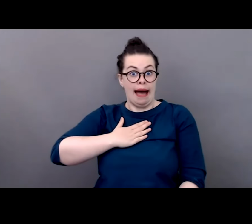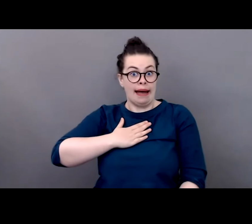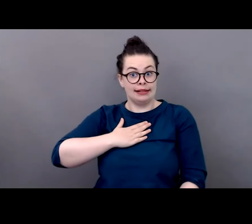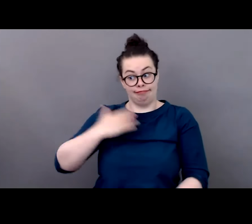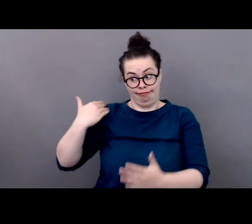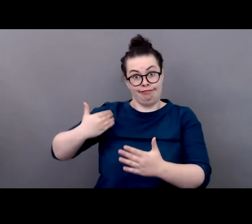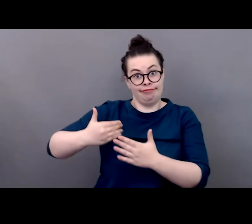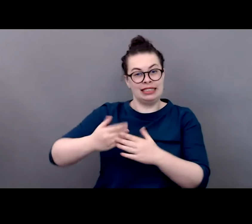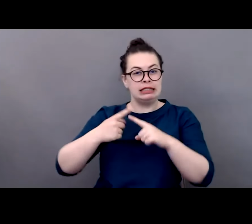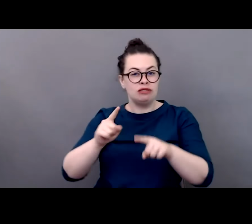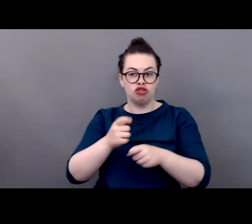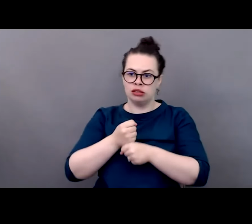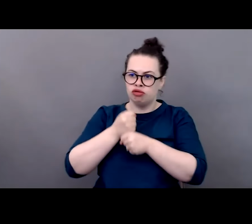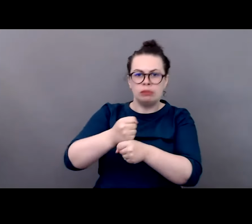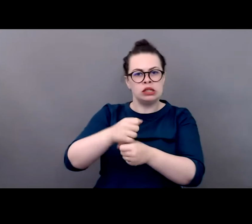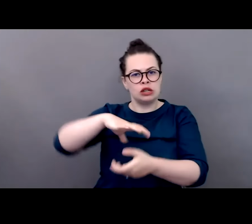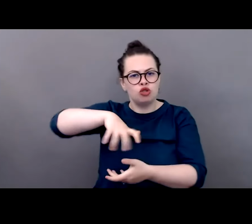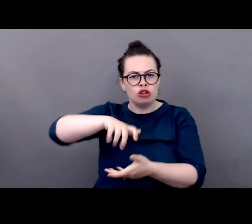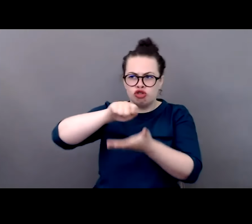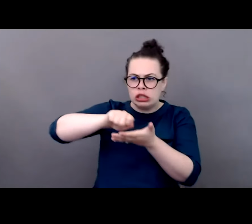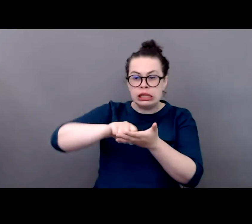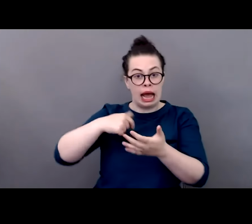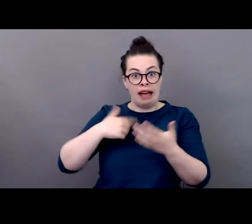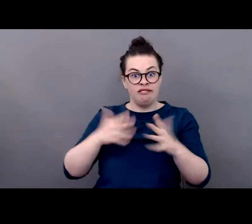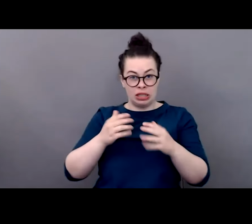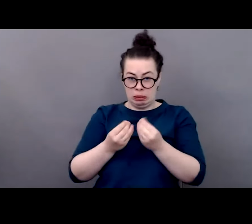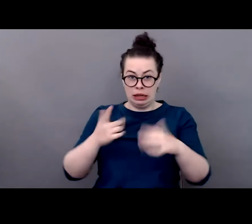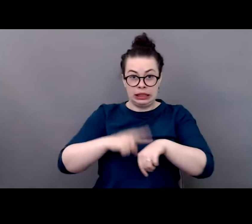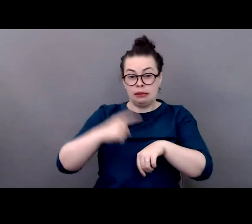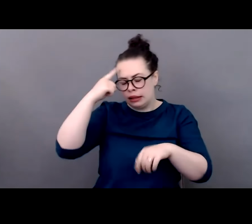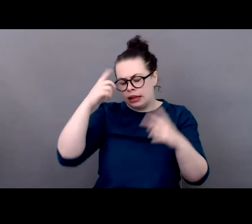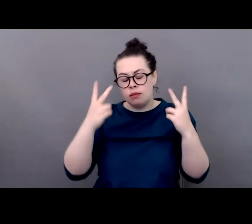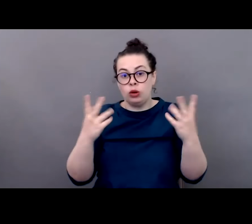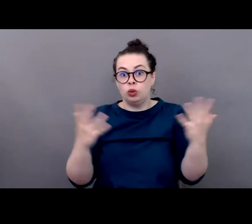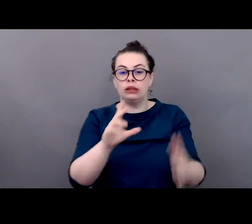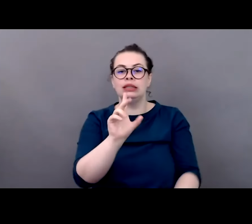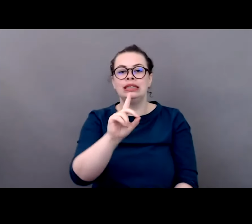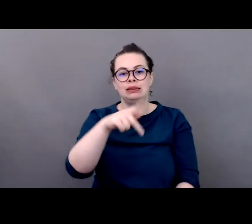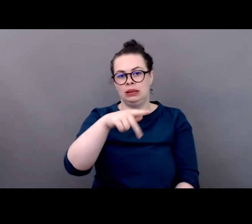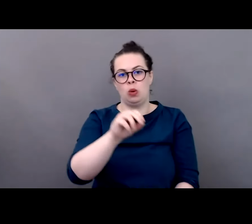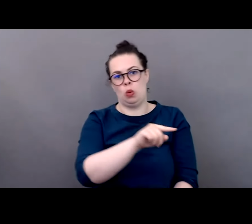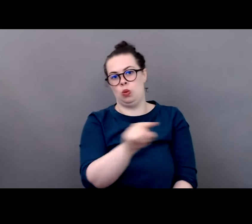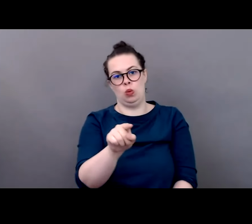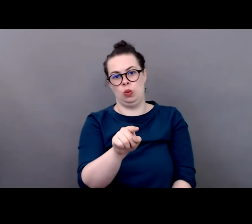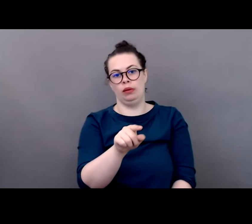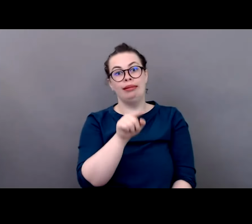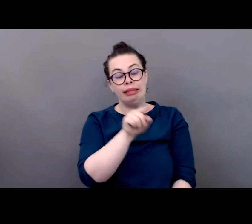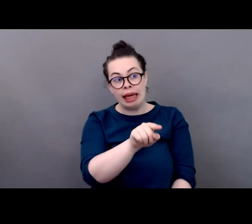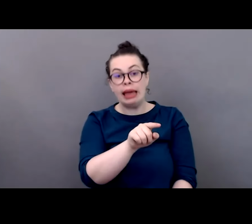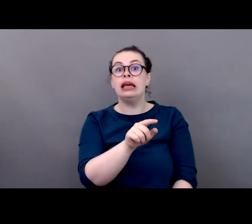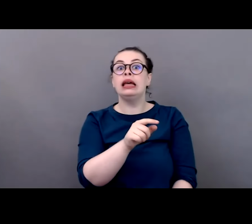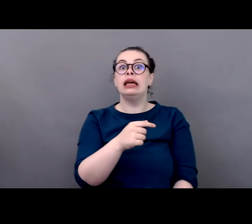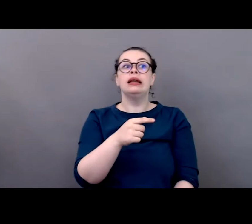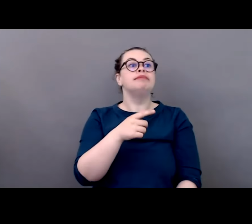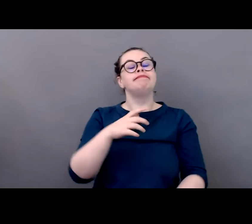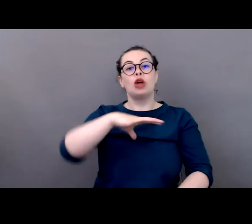I would advise the representatives of organizations of persons with disabilities to get in touch with the country rapporteur and to